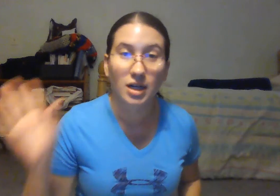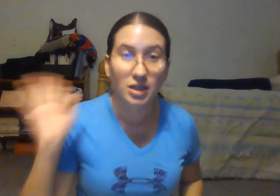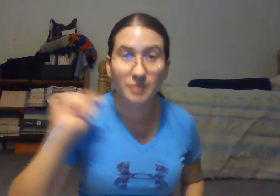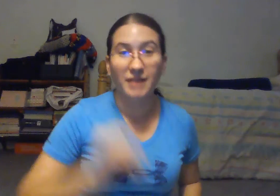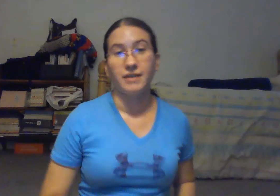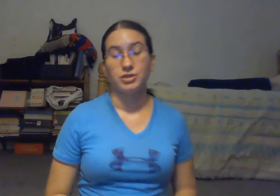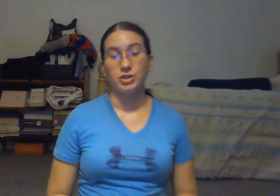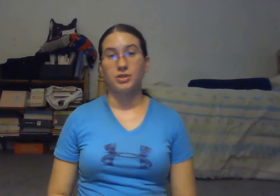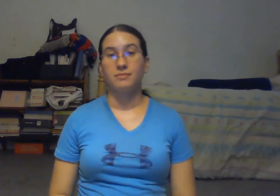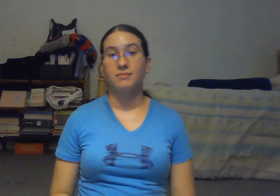She bought 5 shirts.